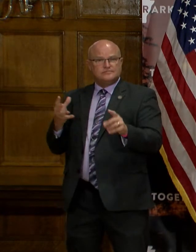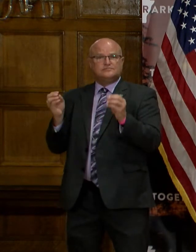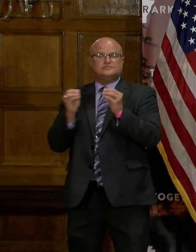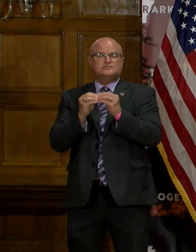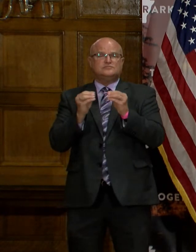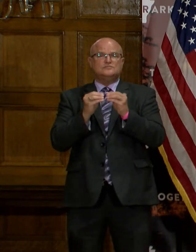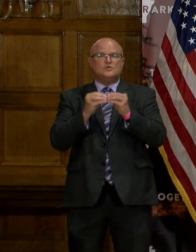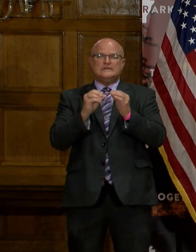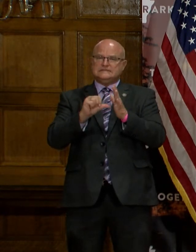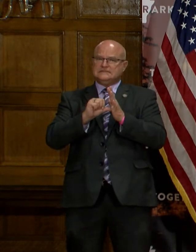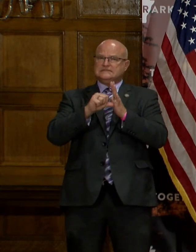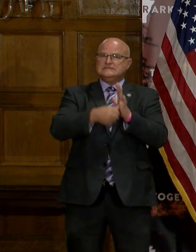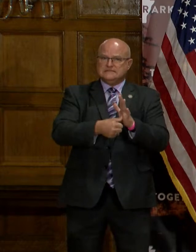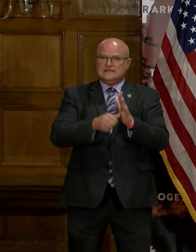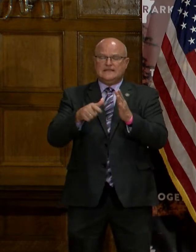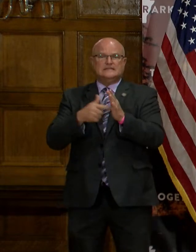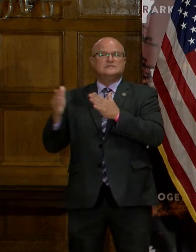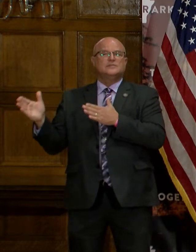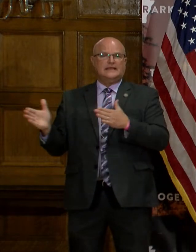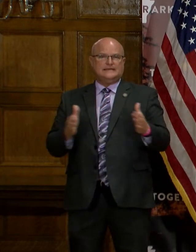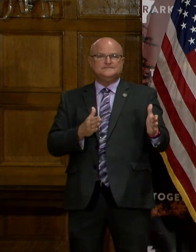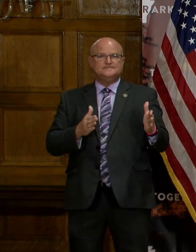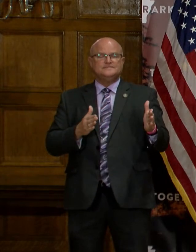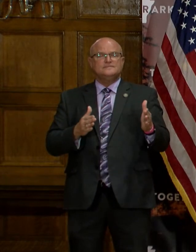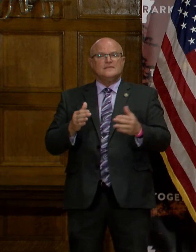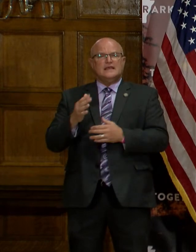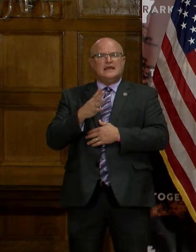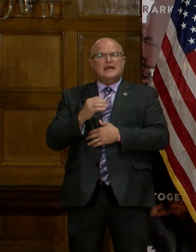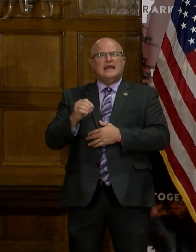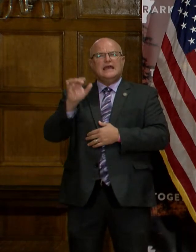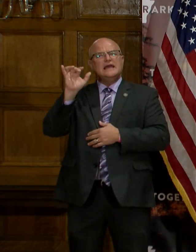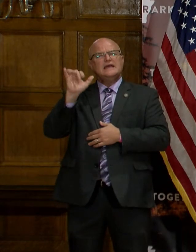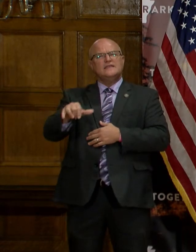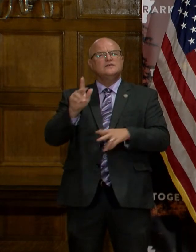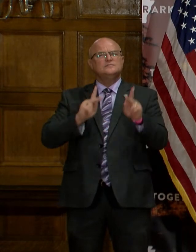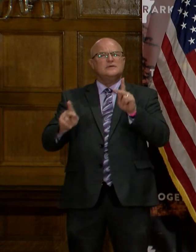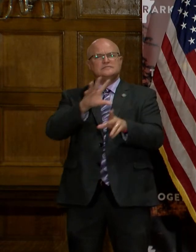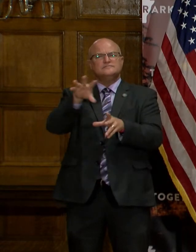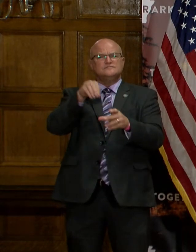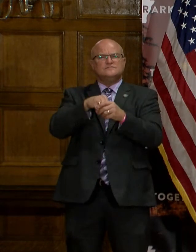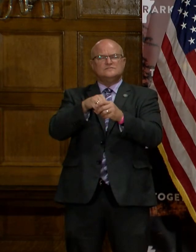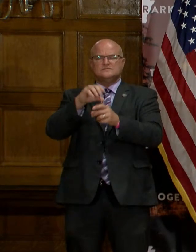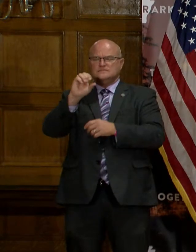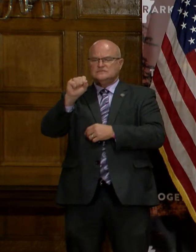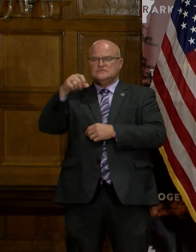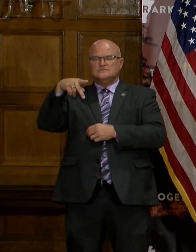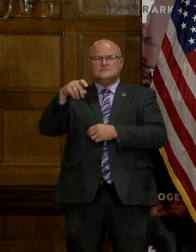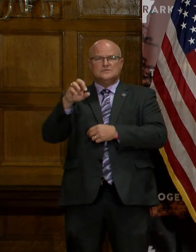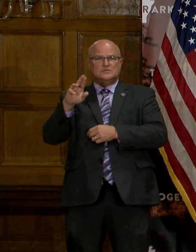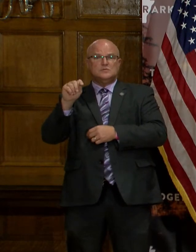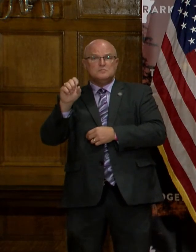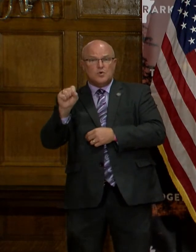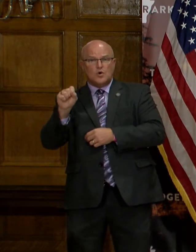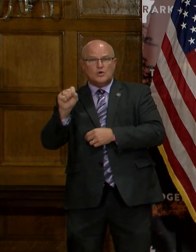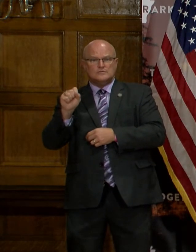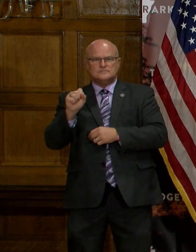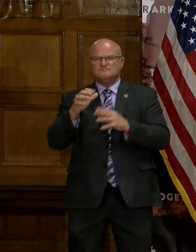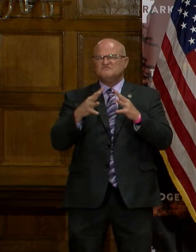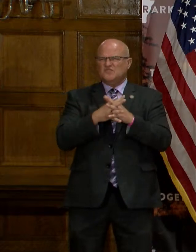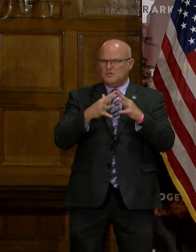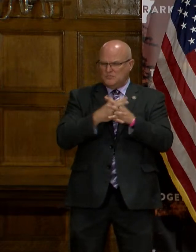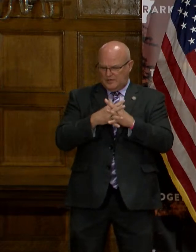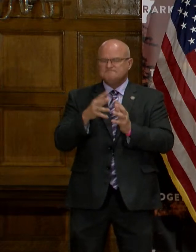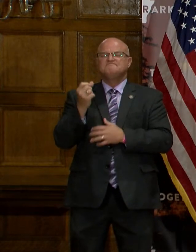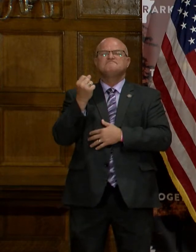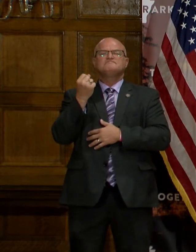more emphasis on this strategy. And those who engage in sports, particularly football, understand